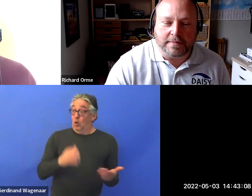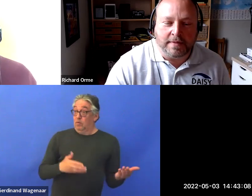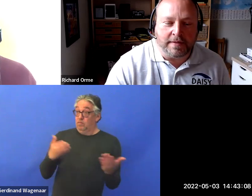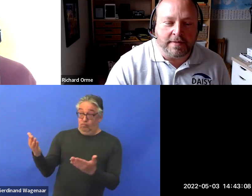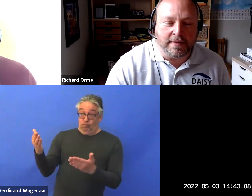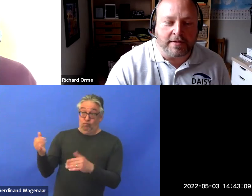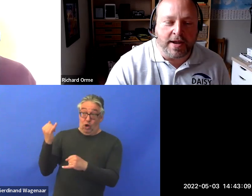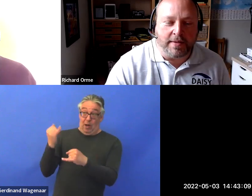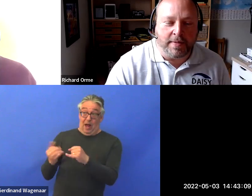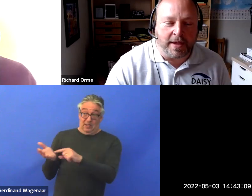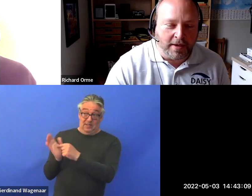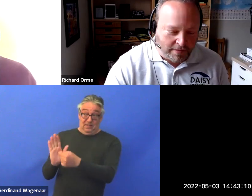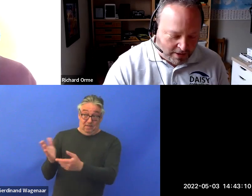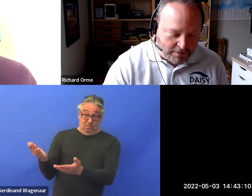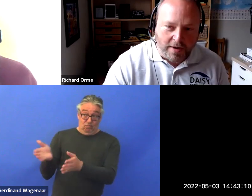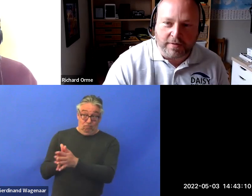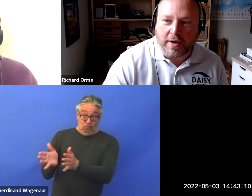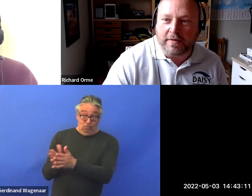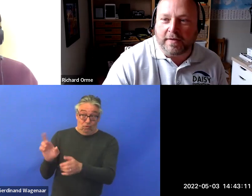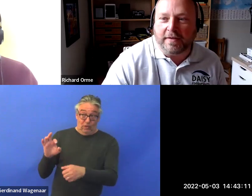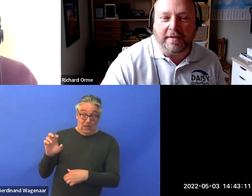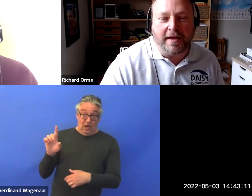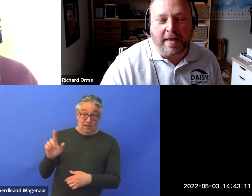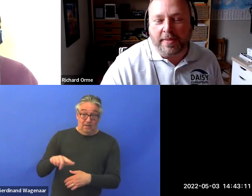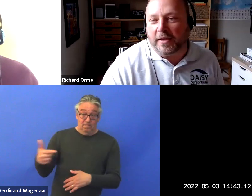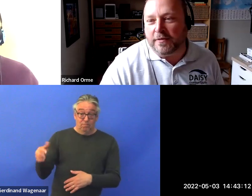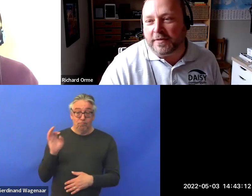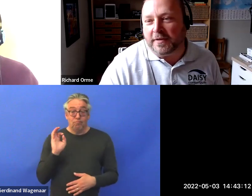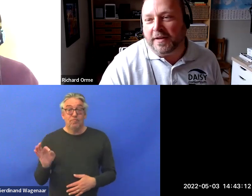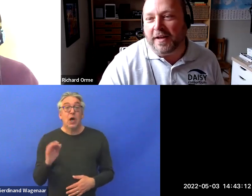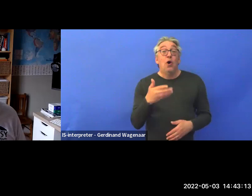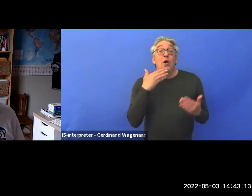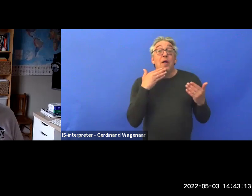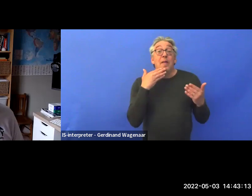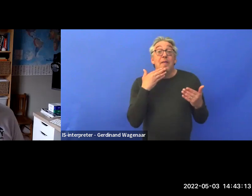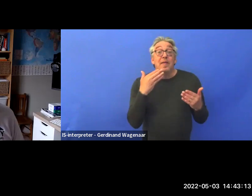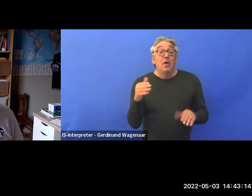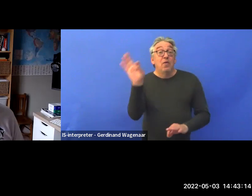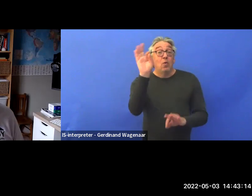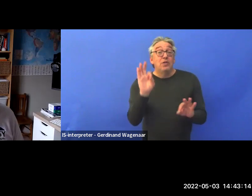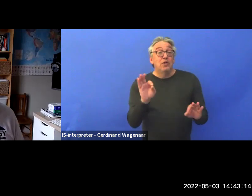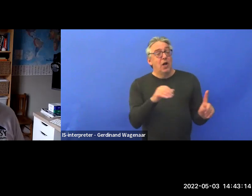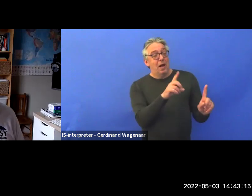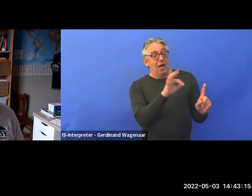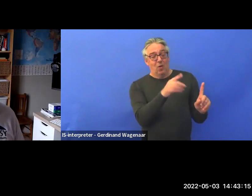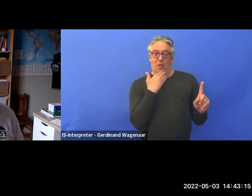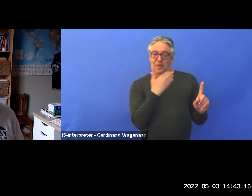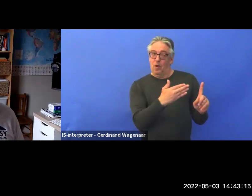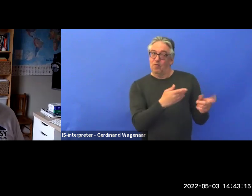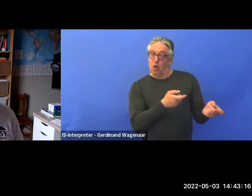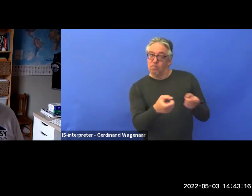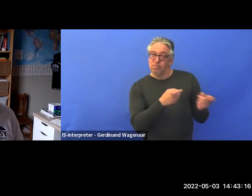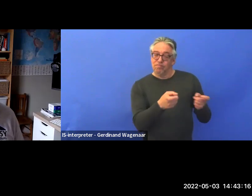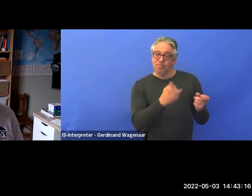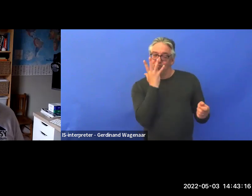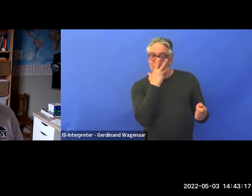there. That's great. Thank you. Thanks thank you for those questions, and thank you for moderating the questions so beautifully